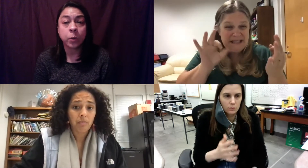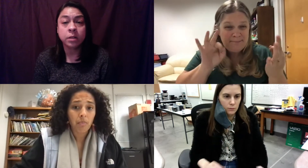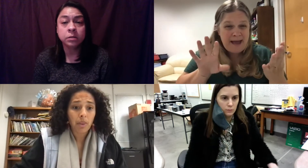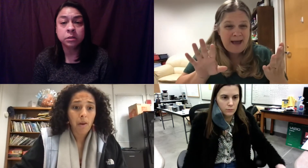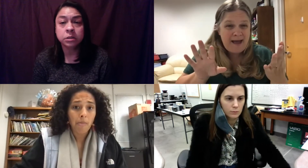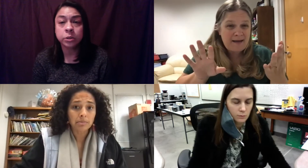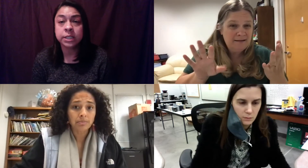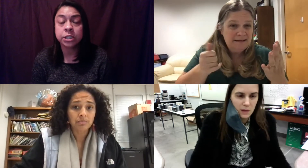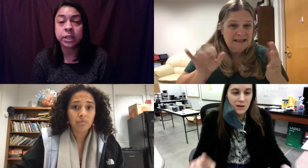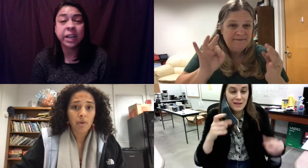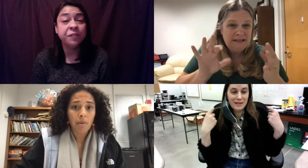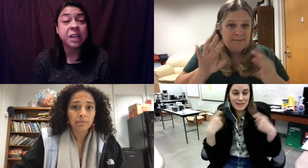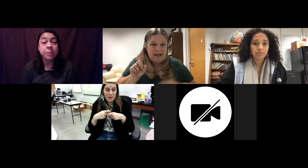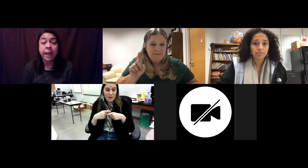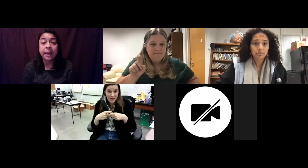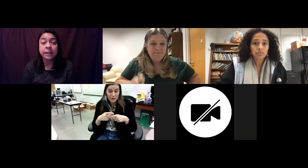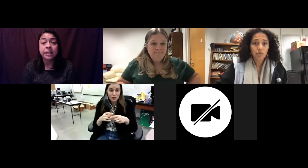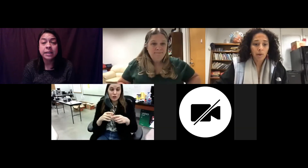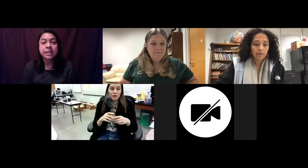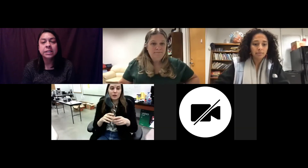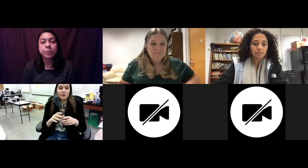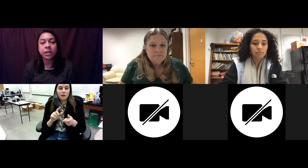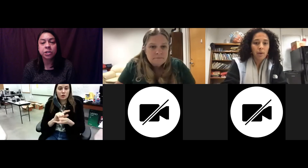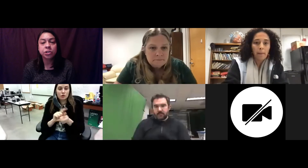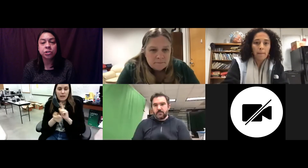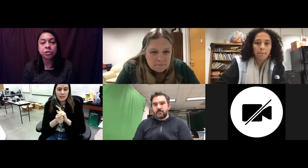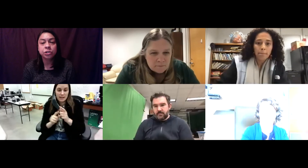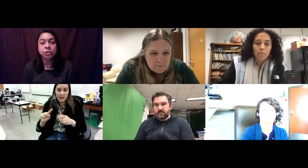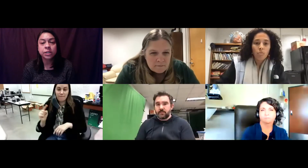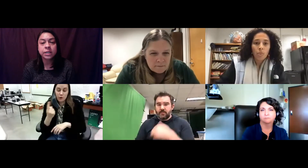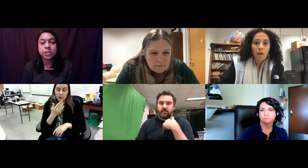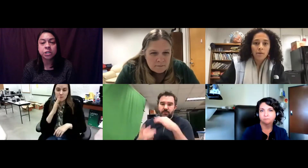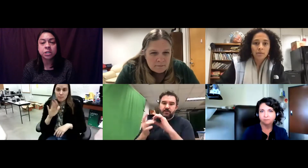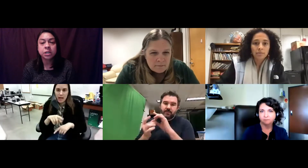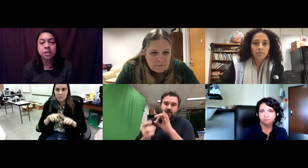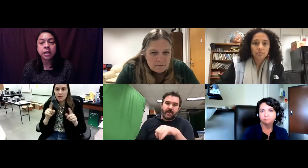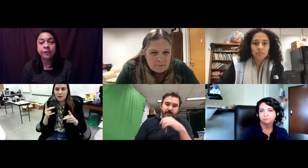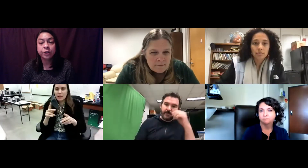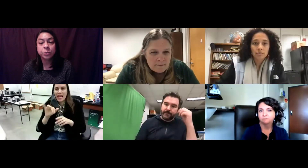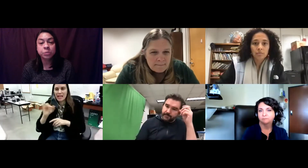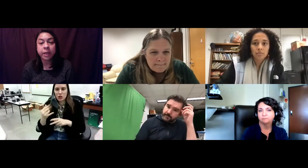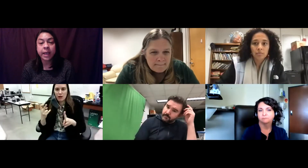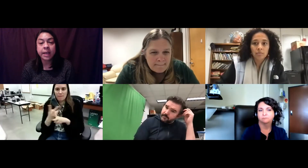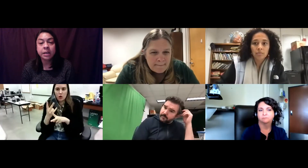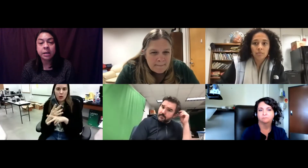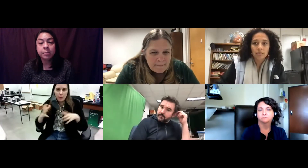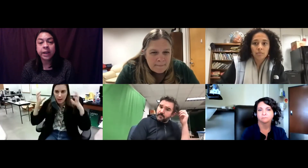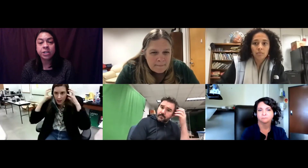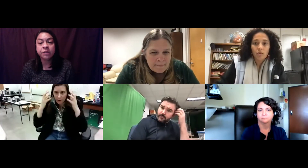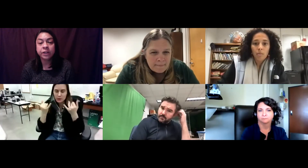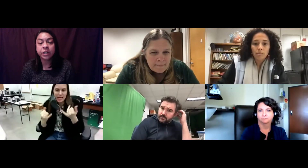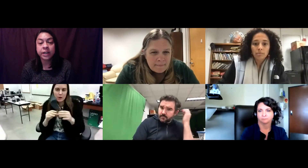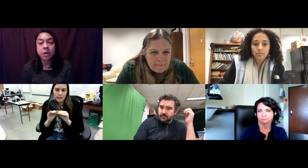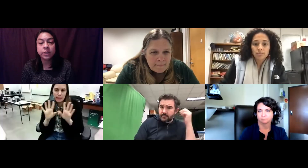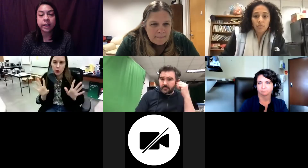going well. Sonia says, good. Any feedback? The Spanish translation at first was bad, but